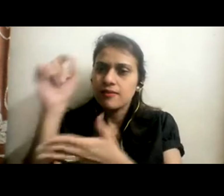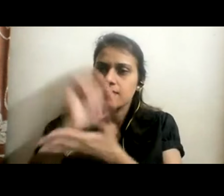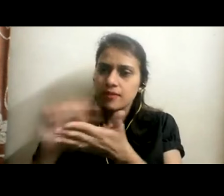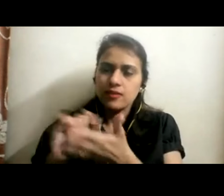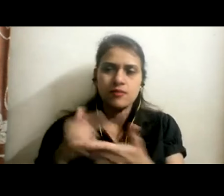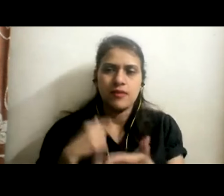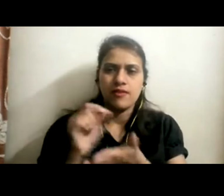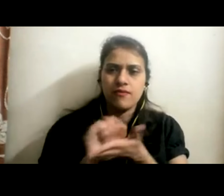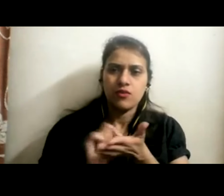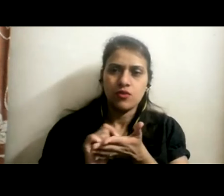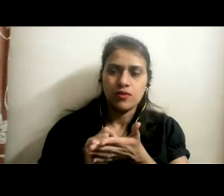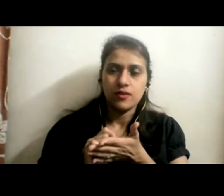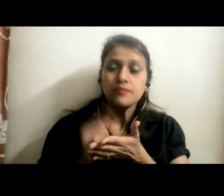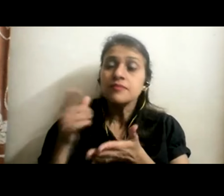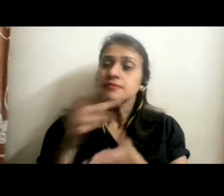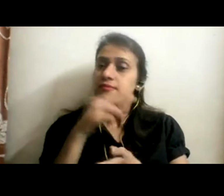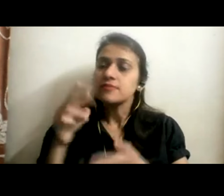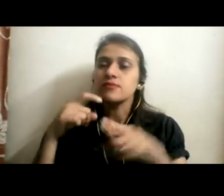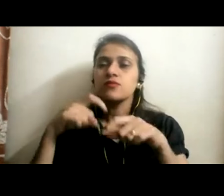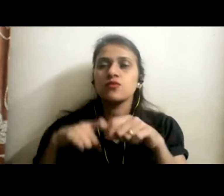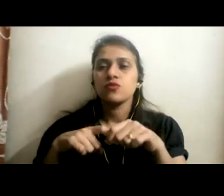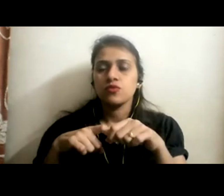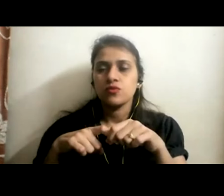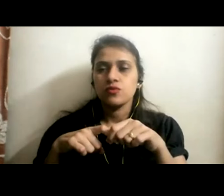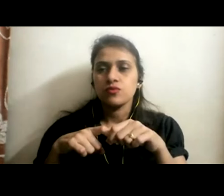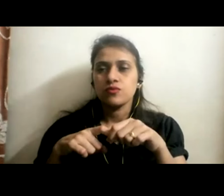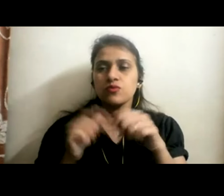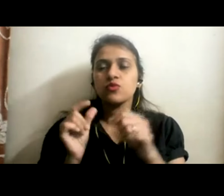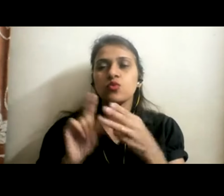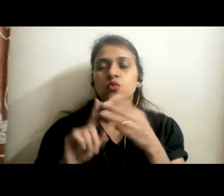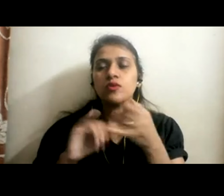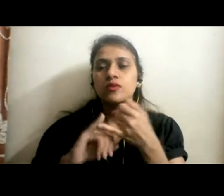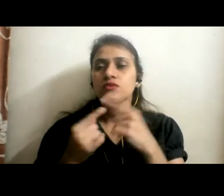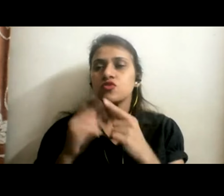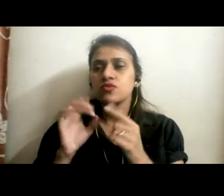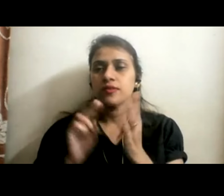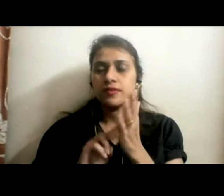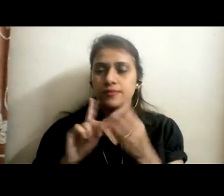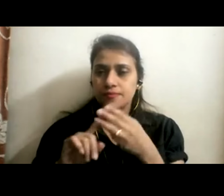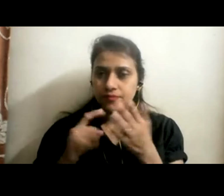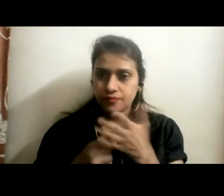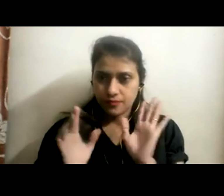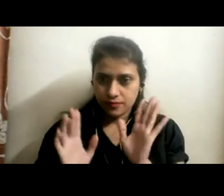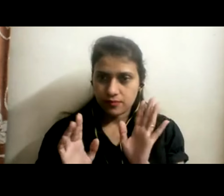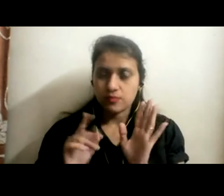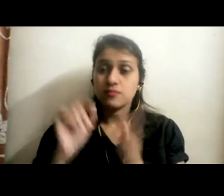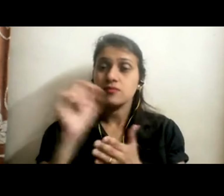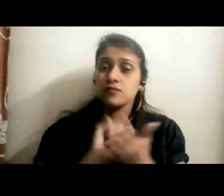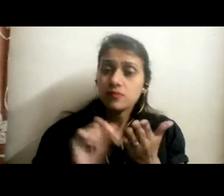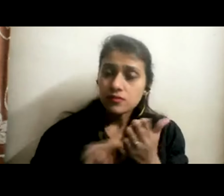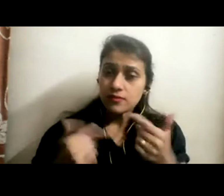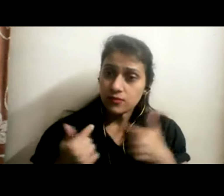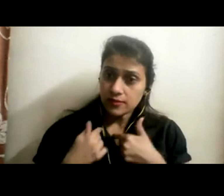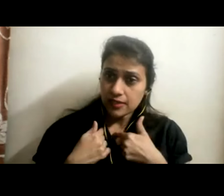it becomes a questionnaire. Okay. So depending on how the data is being collected, the tools vary.